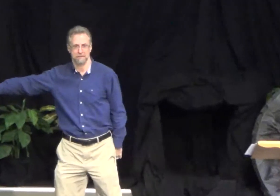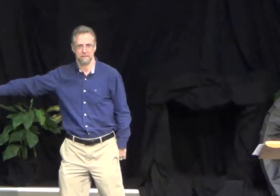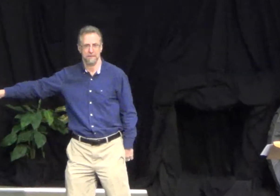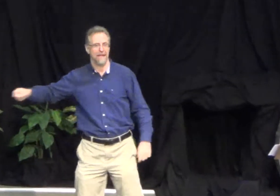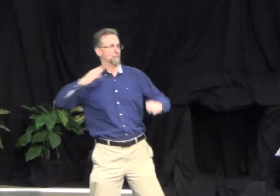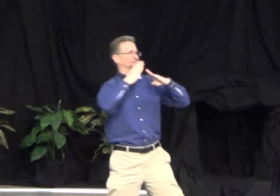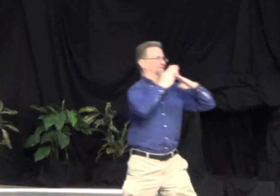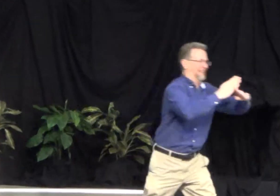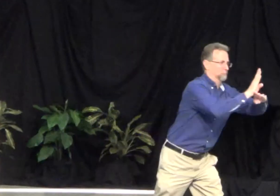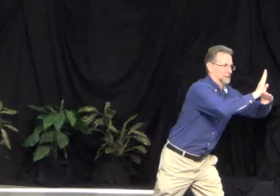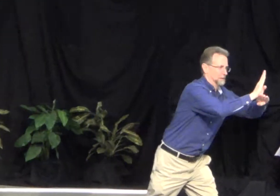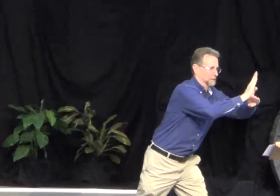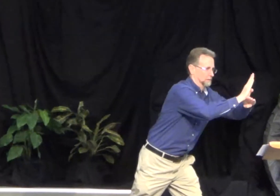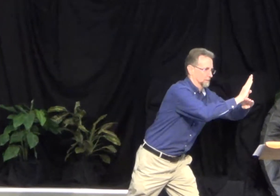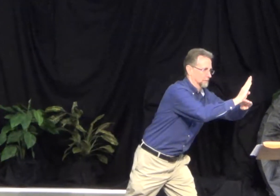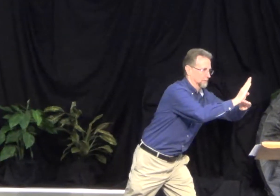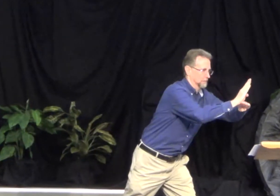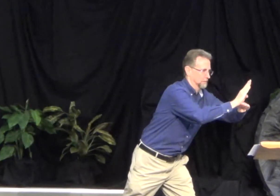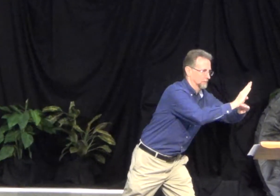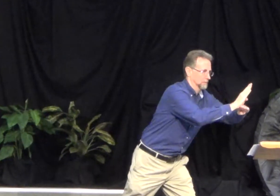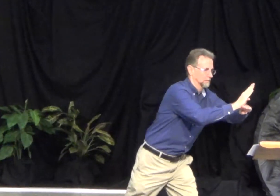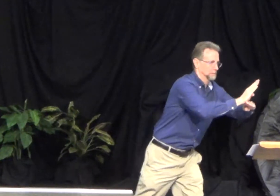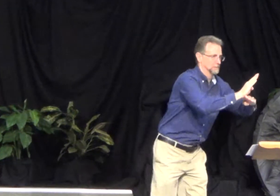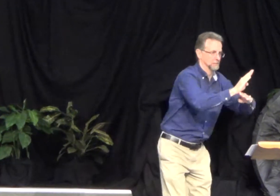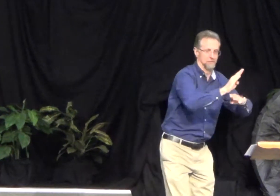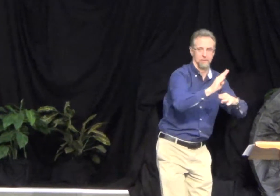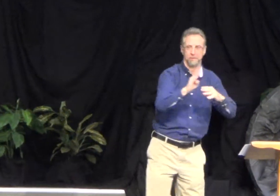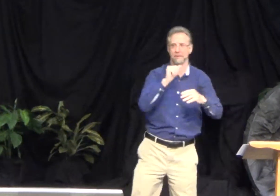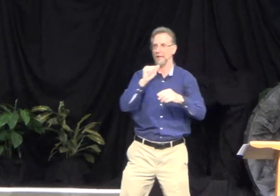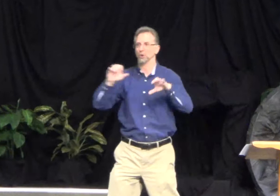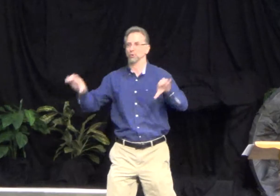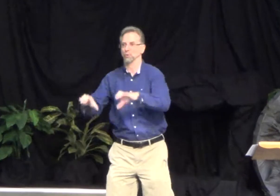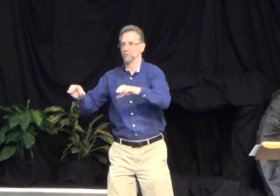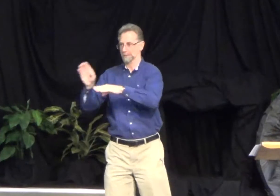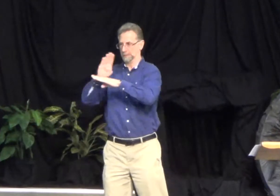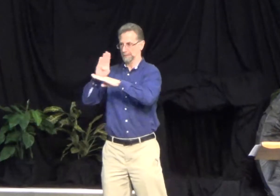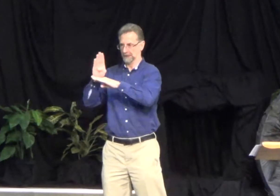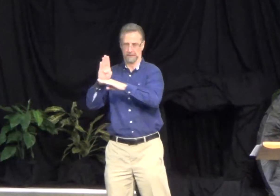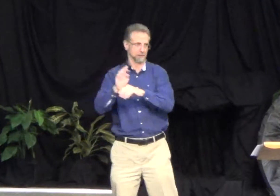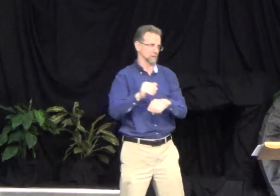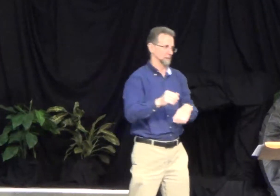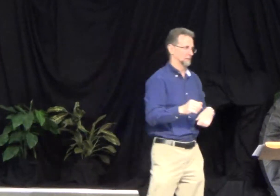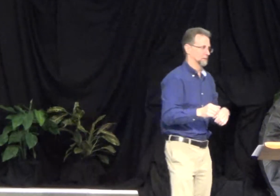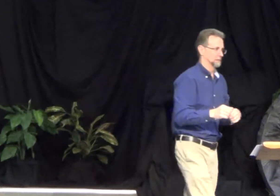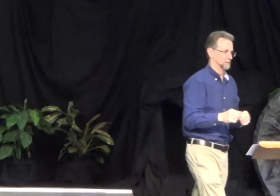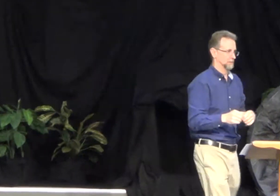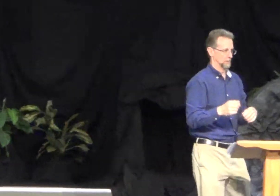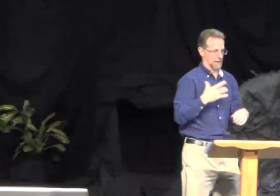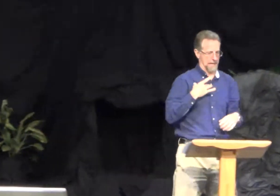the opposite. They were preventing business. They were not doing business.